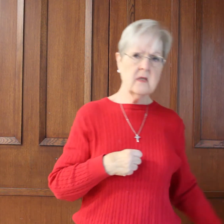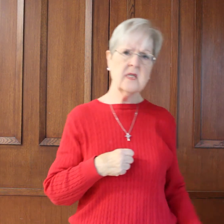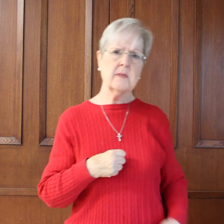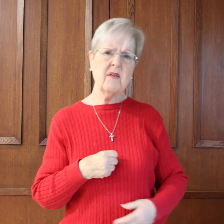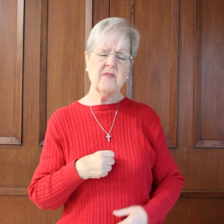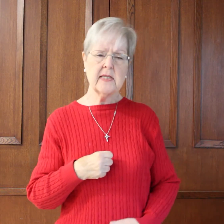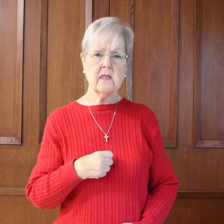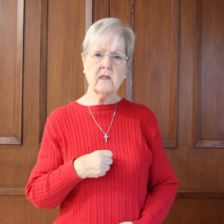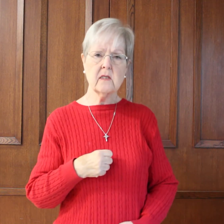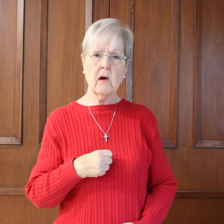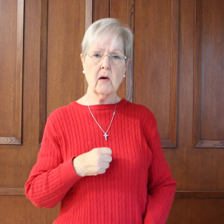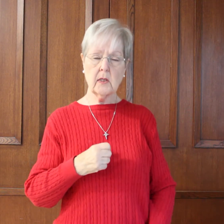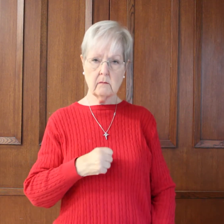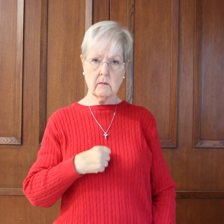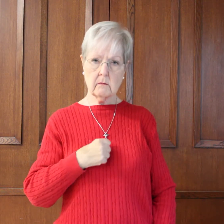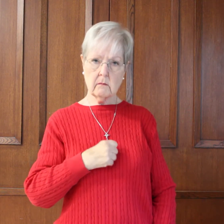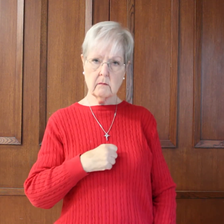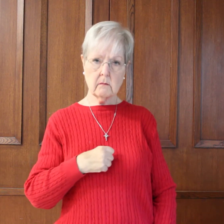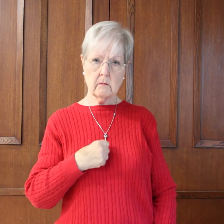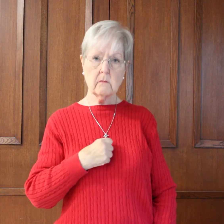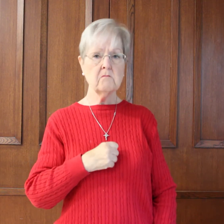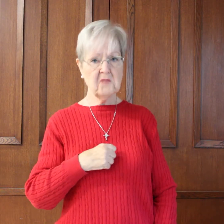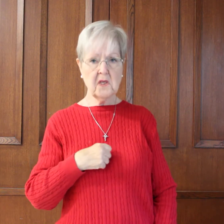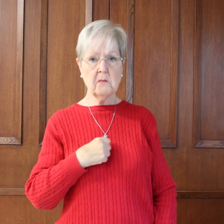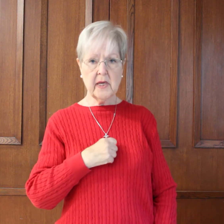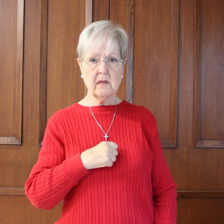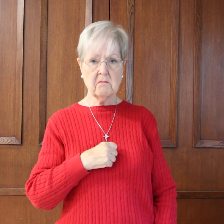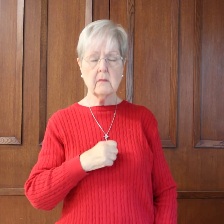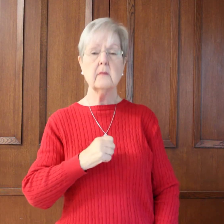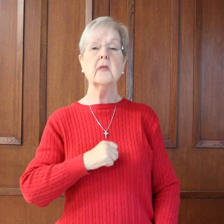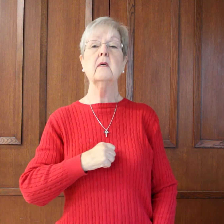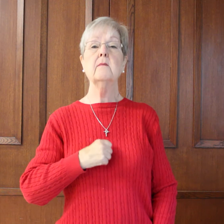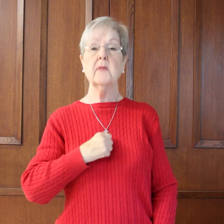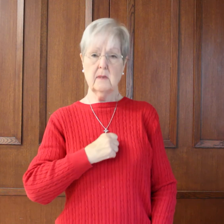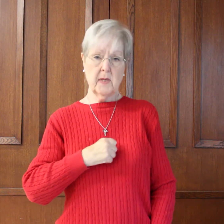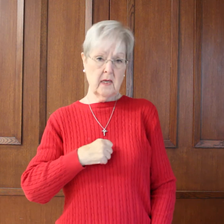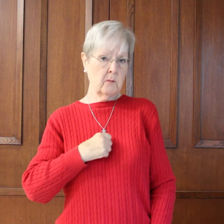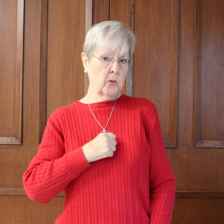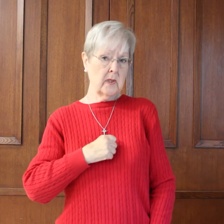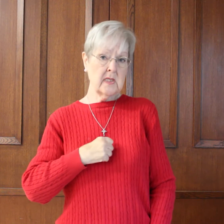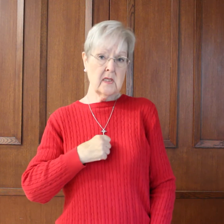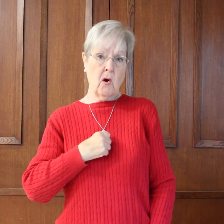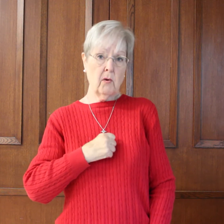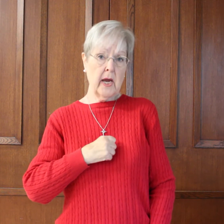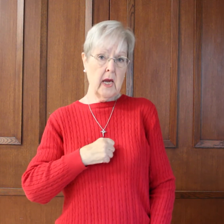Does my face look sorry? A little bit. It's making I'm really sorry.